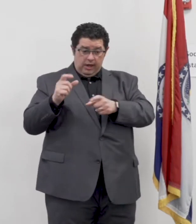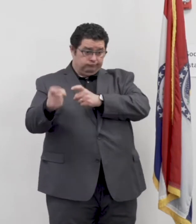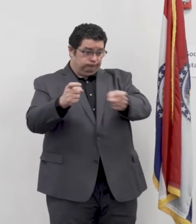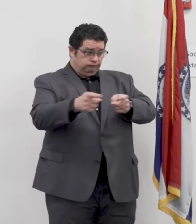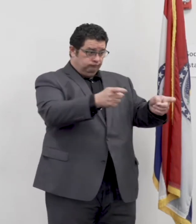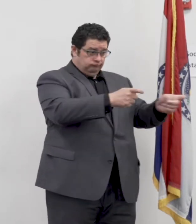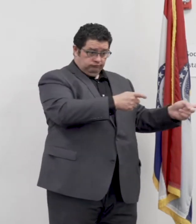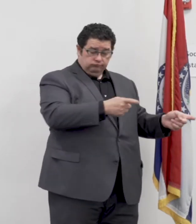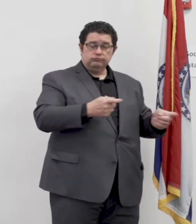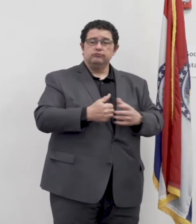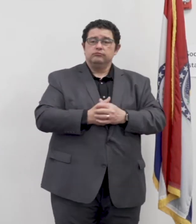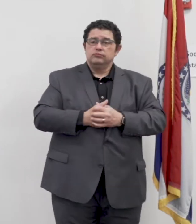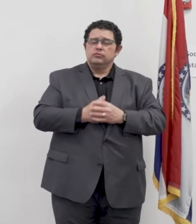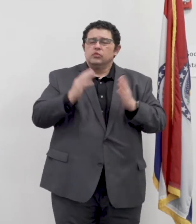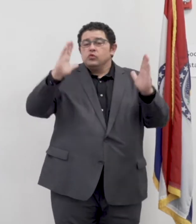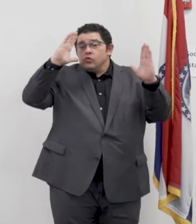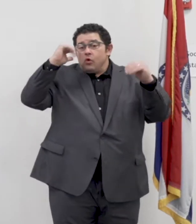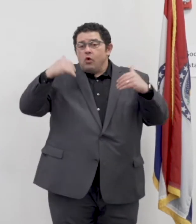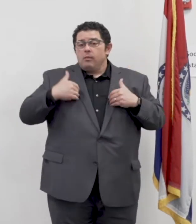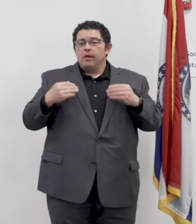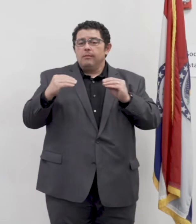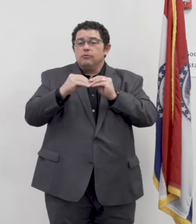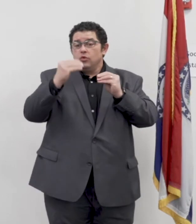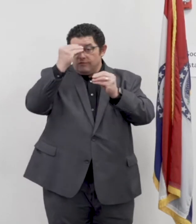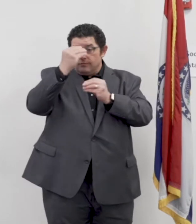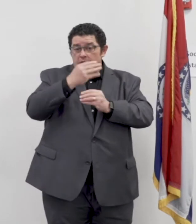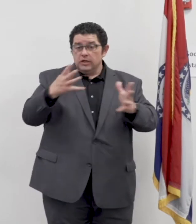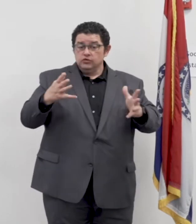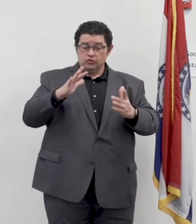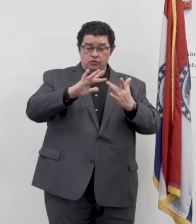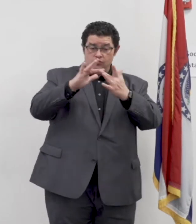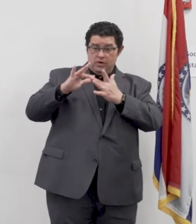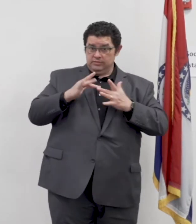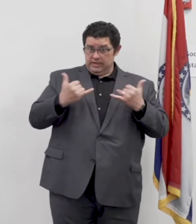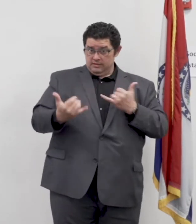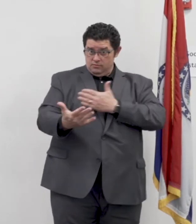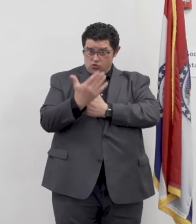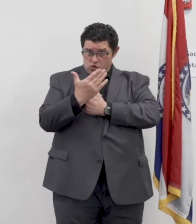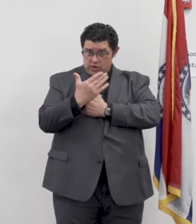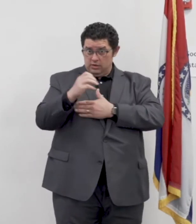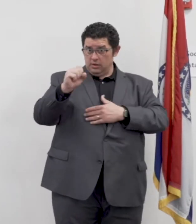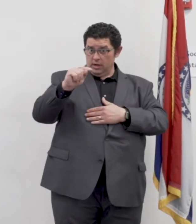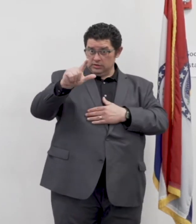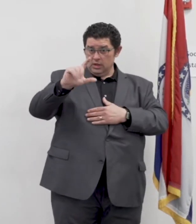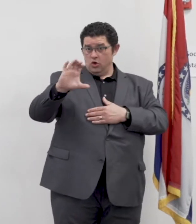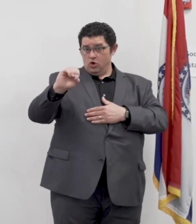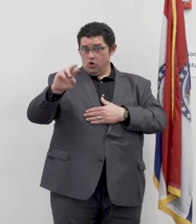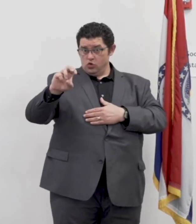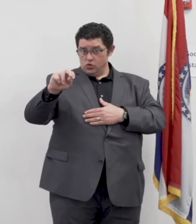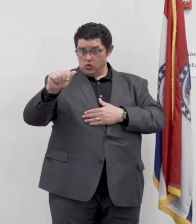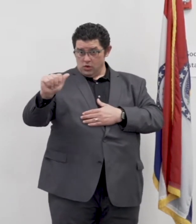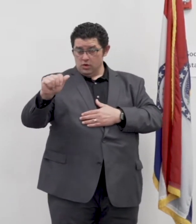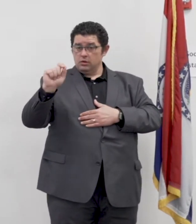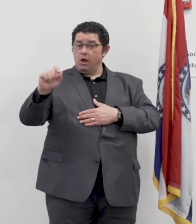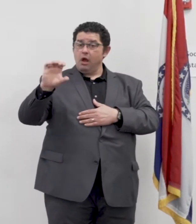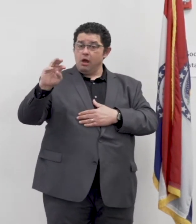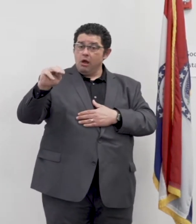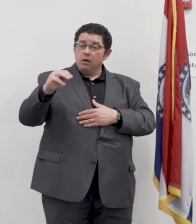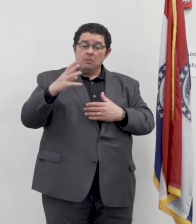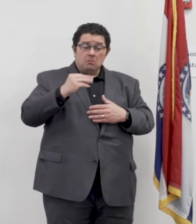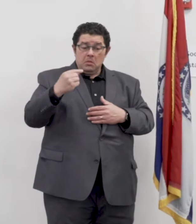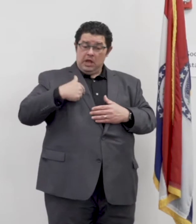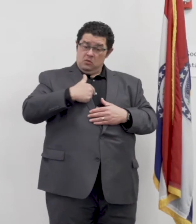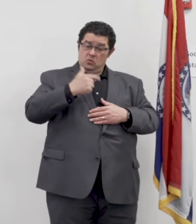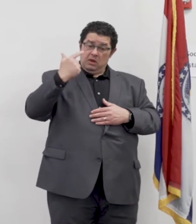We hope to have more information regarding this up on our website this morning, stlcorona.com, and by the end of the day, we believe we can have an application